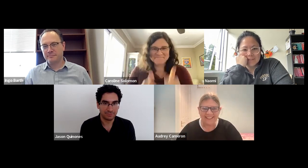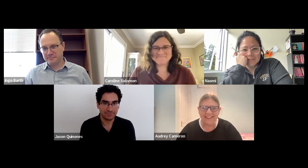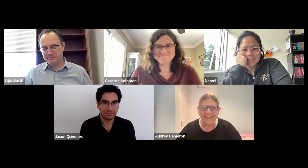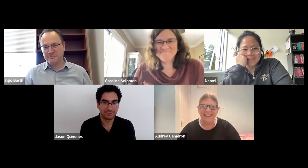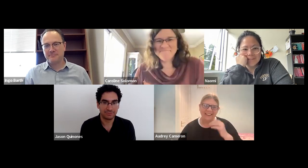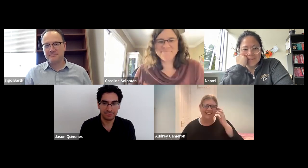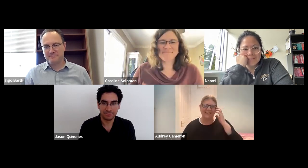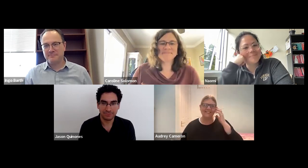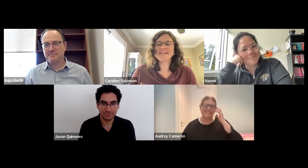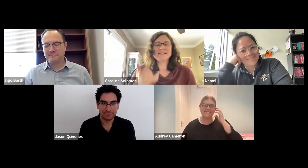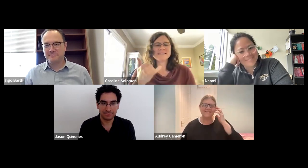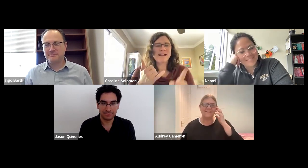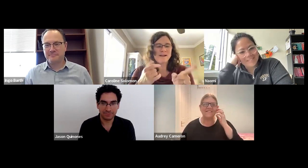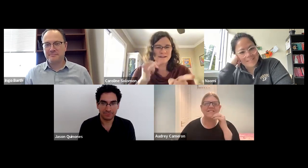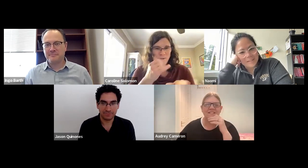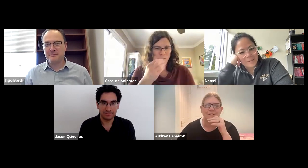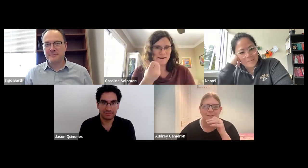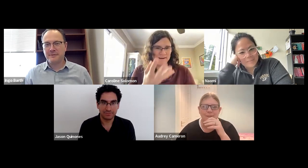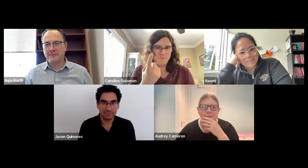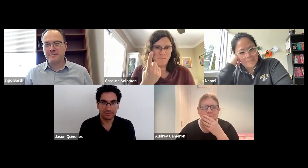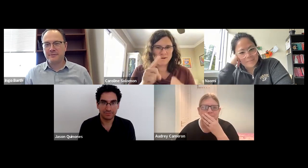Is that good? Yeah, great job.